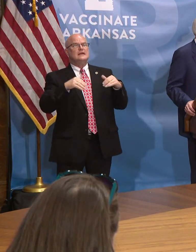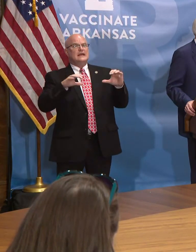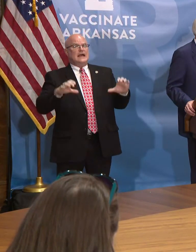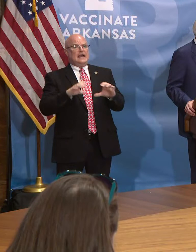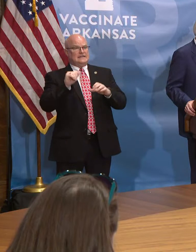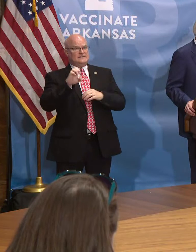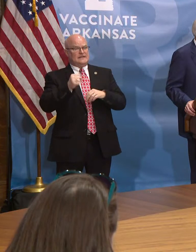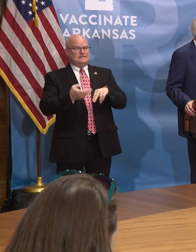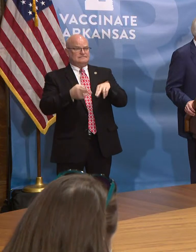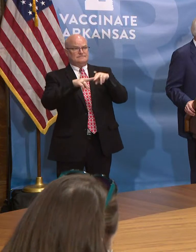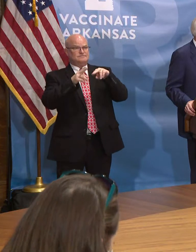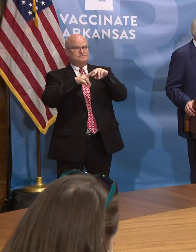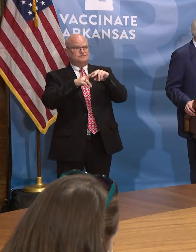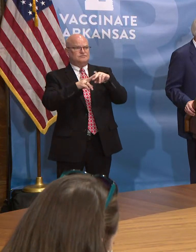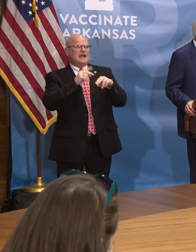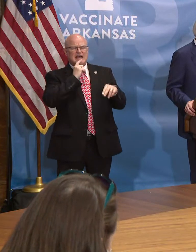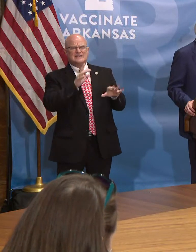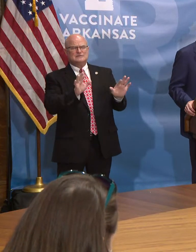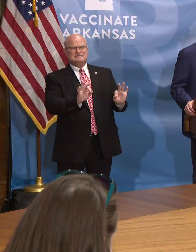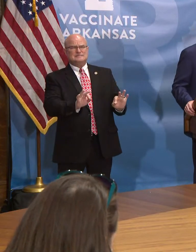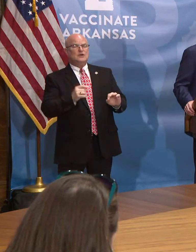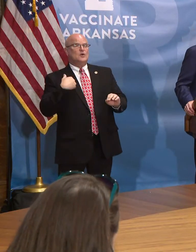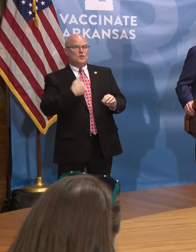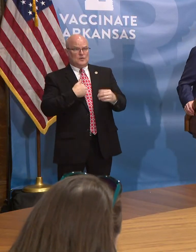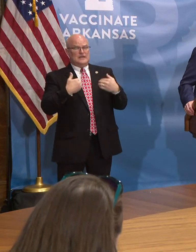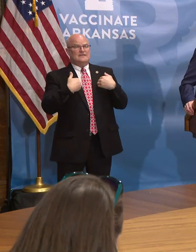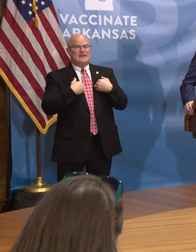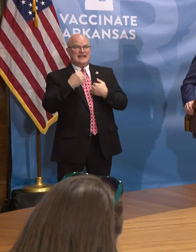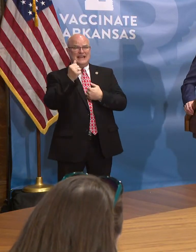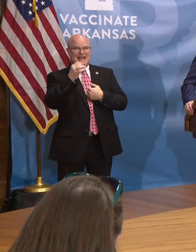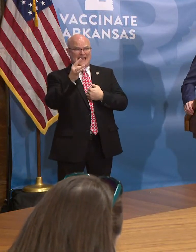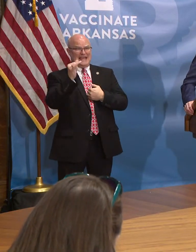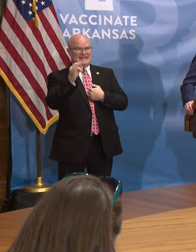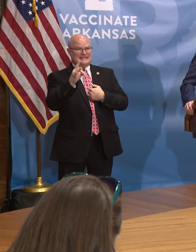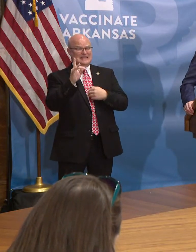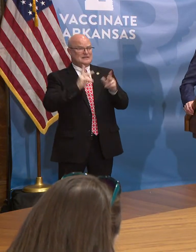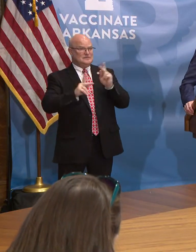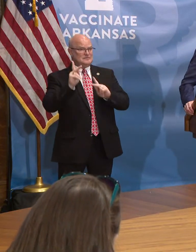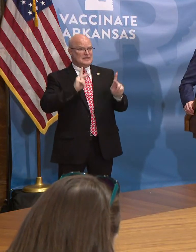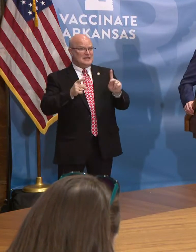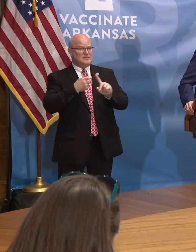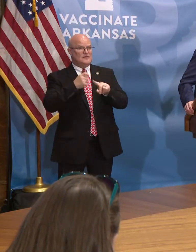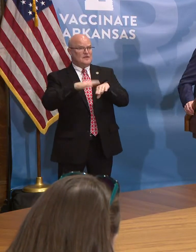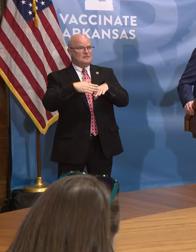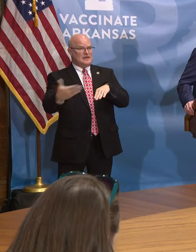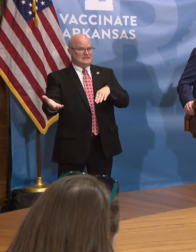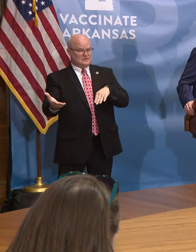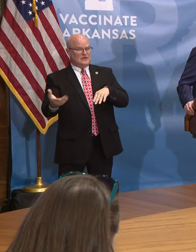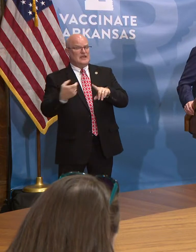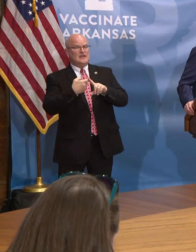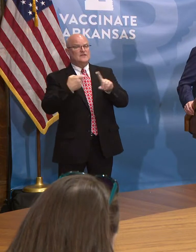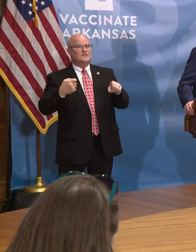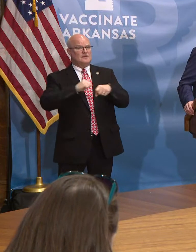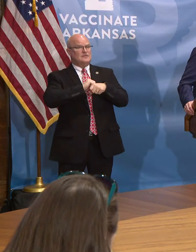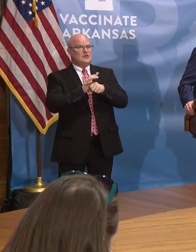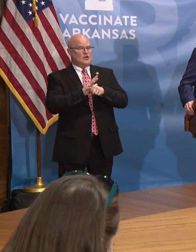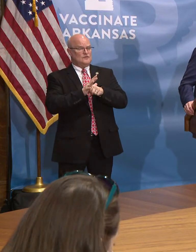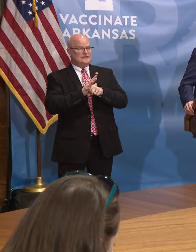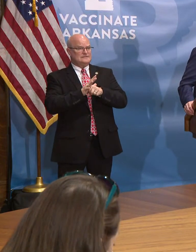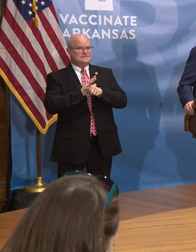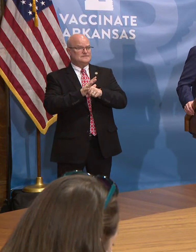cases went up, and I don't want to minimize it. We've had 18 Arkansans that have passed away as a result of